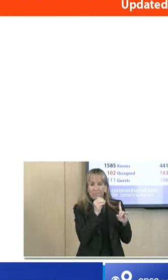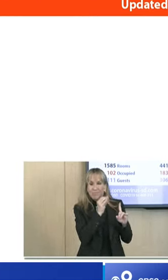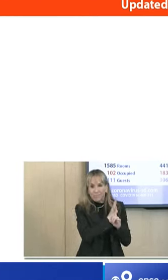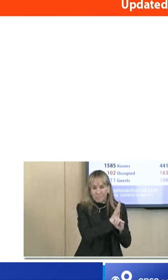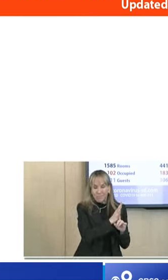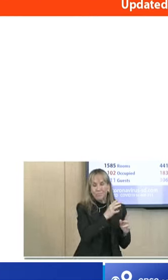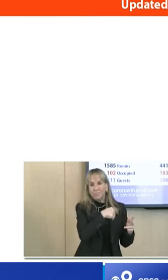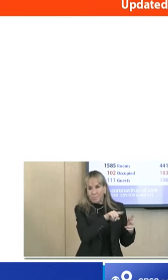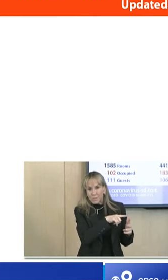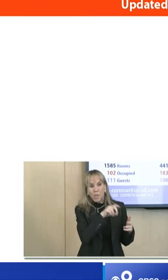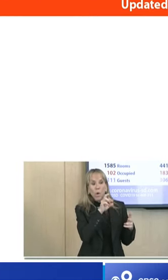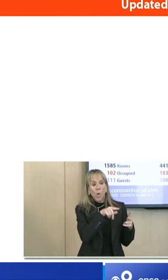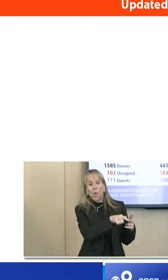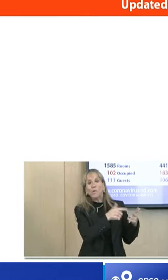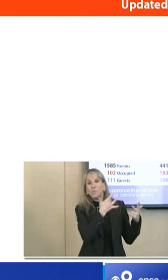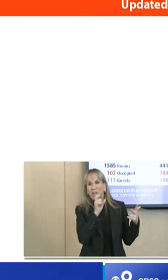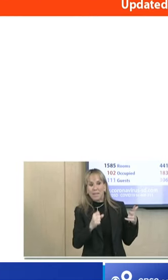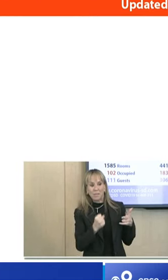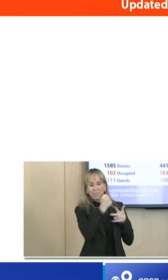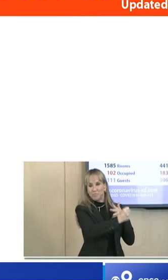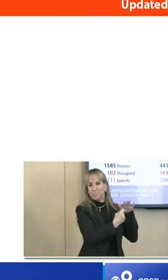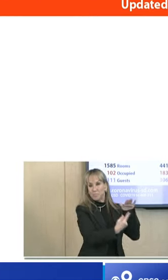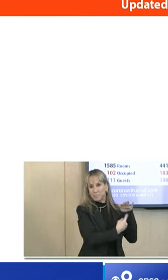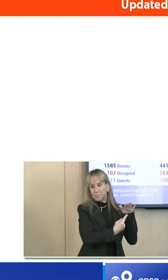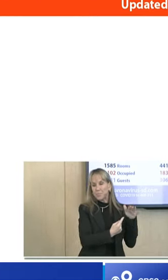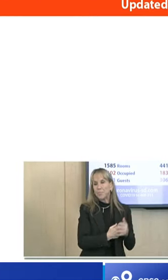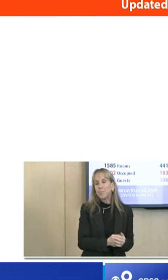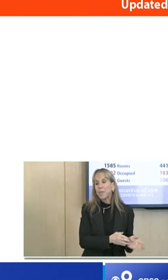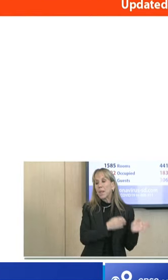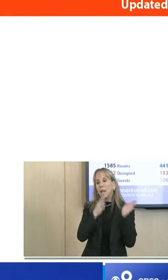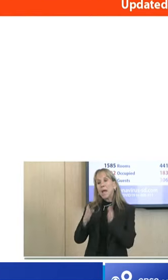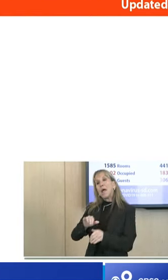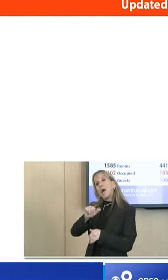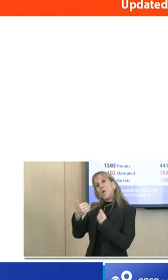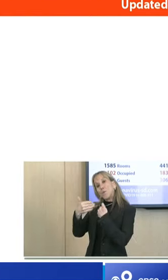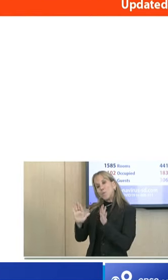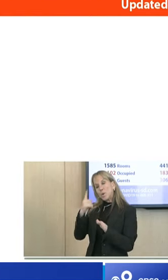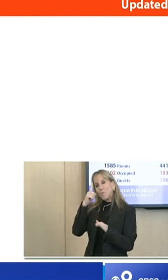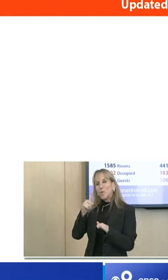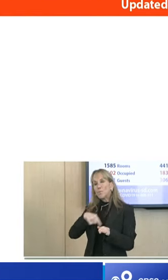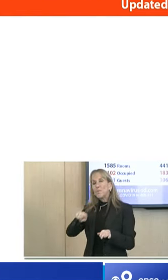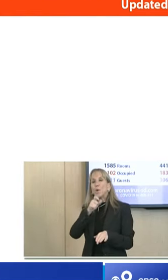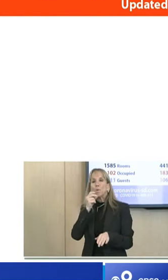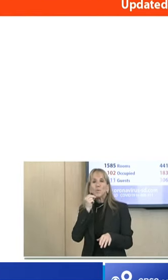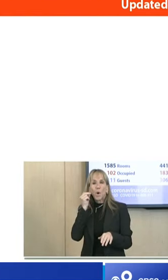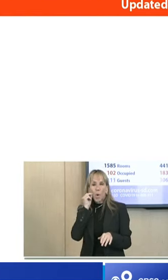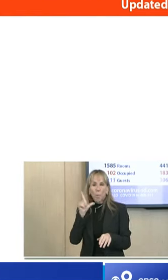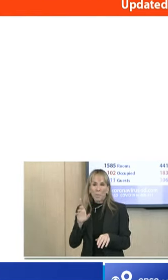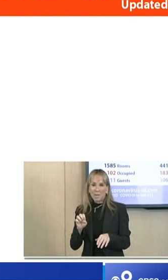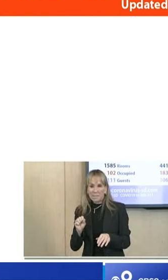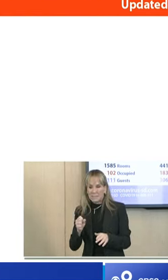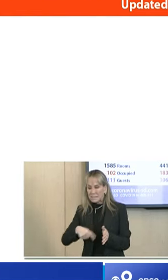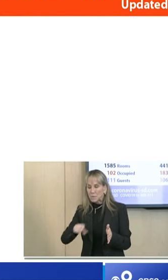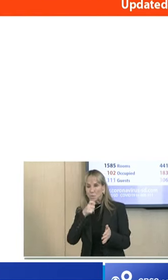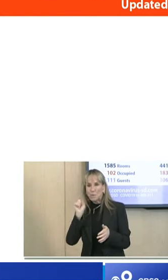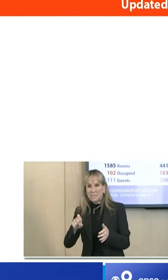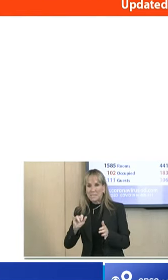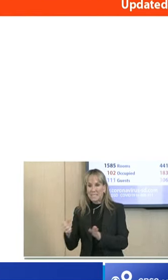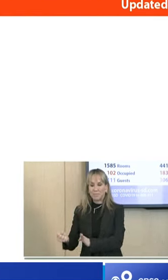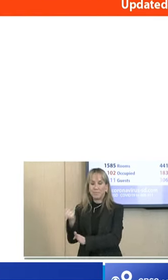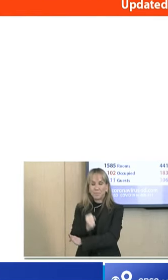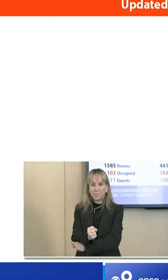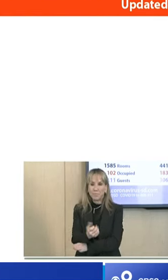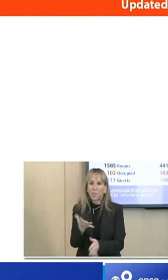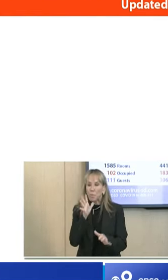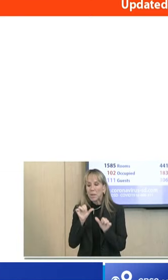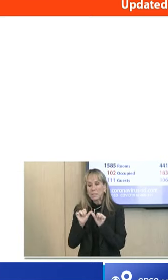force on the homeless rooms are for vulnerable homeless or families, and we will continue to assess those. Nurse triage